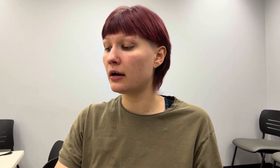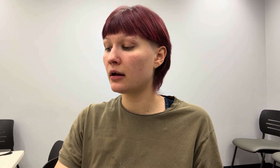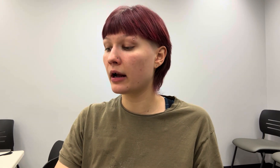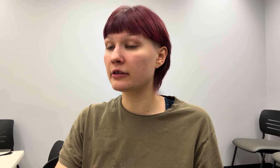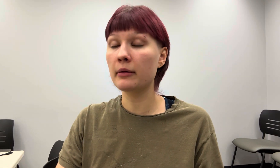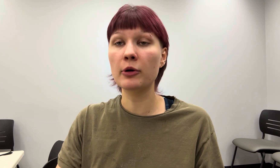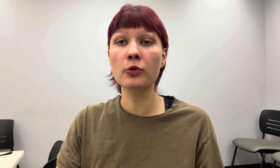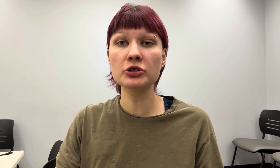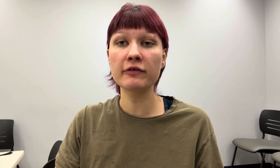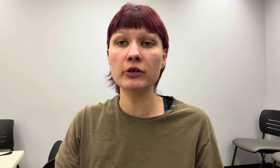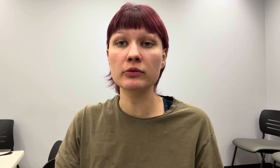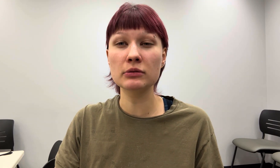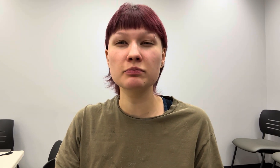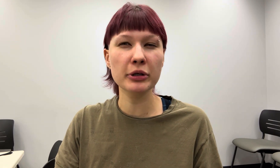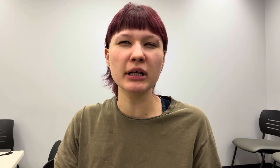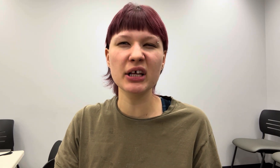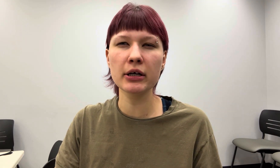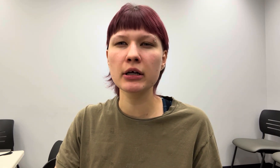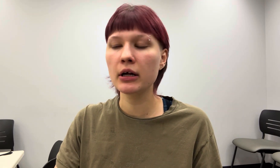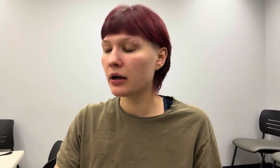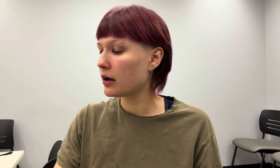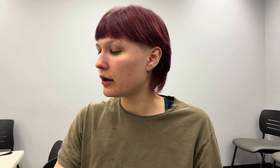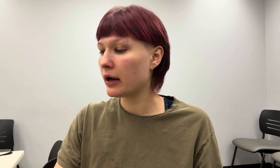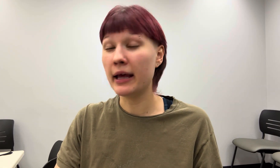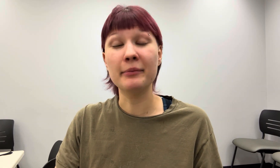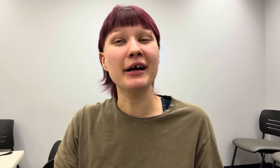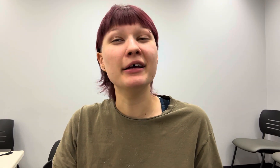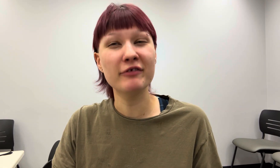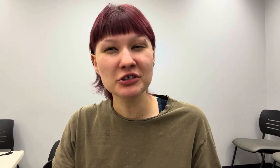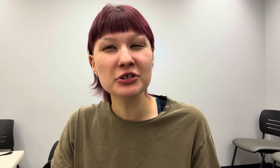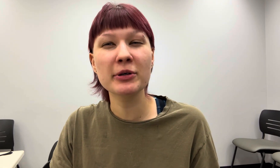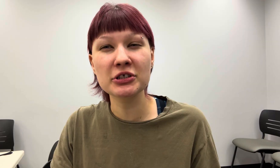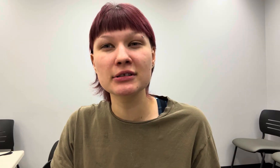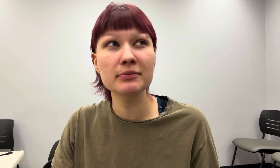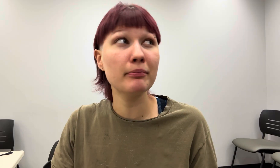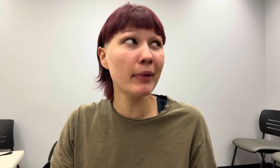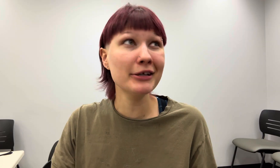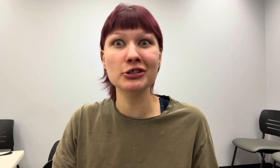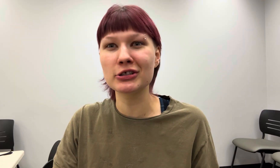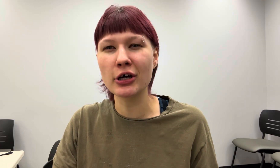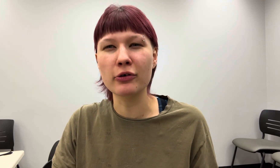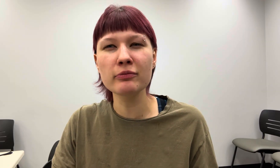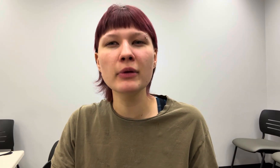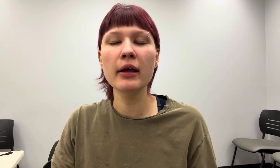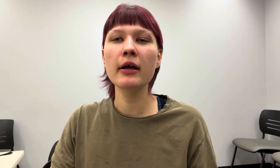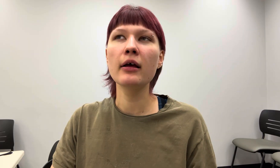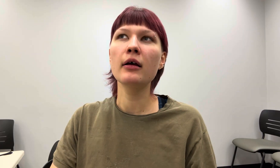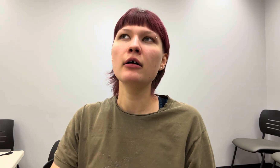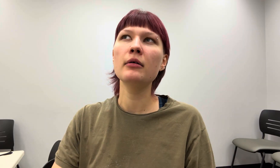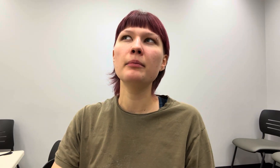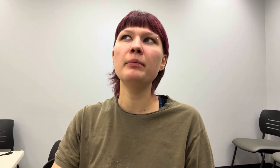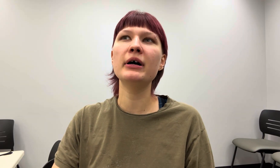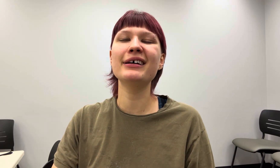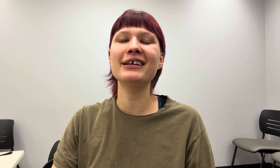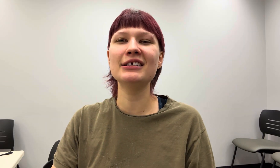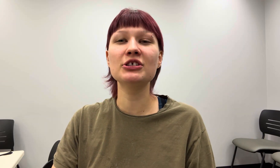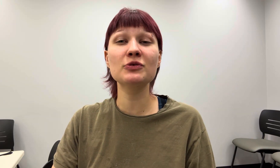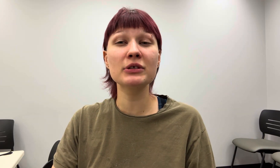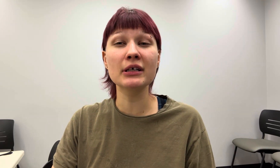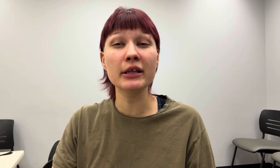I thought my role shifting was pretty clear, and my facial expressions matched the tone, but it just wasn't clear